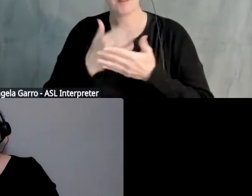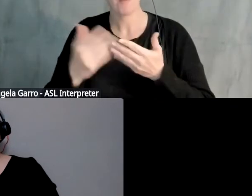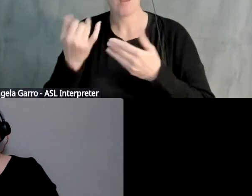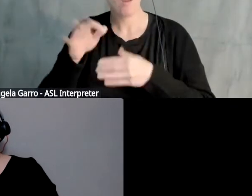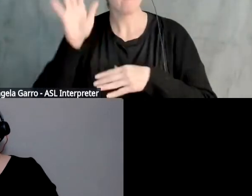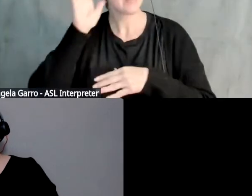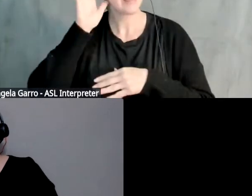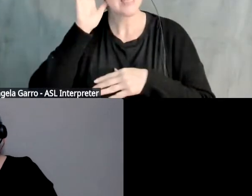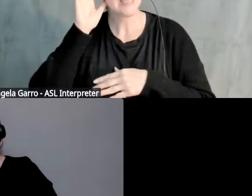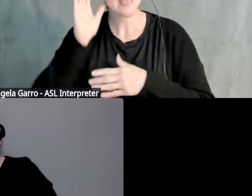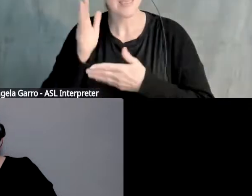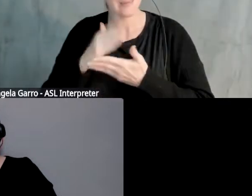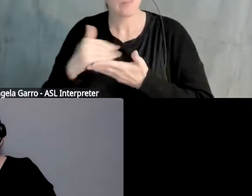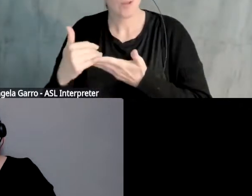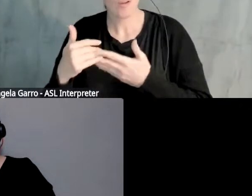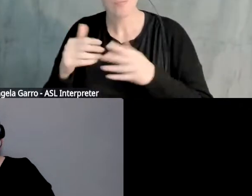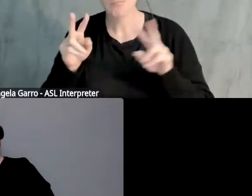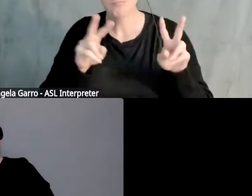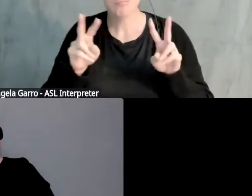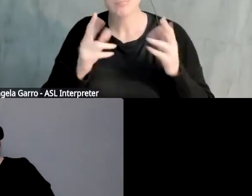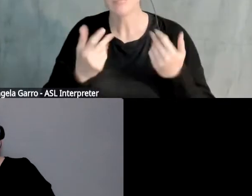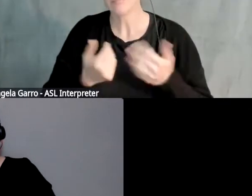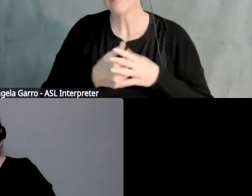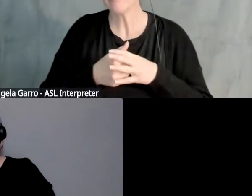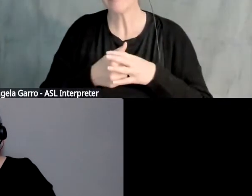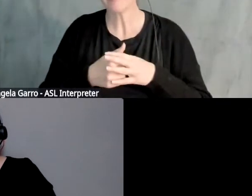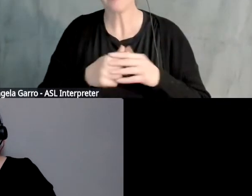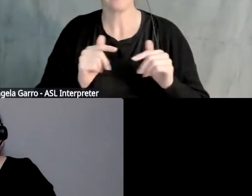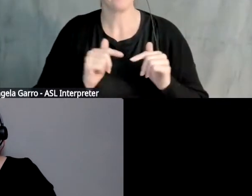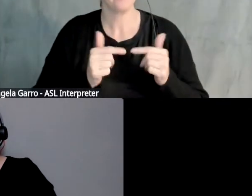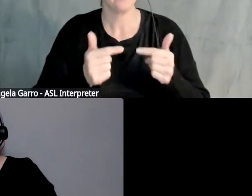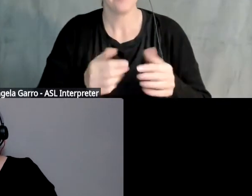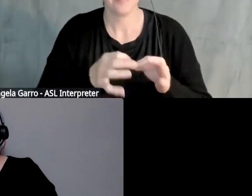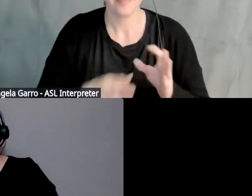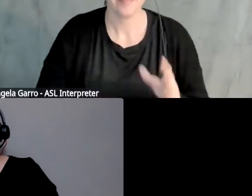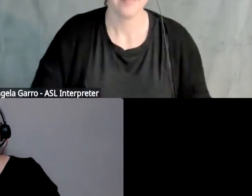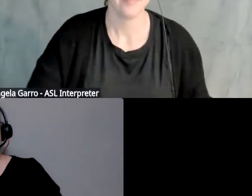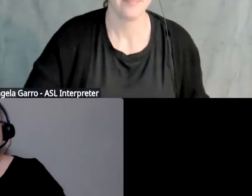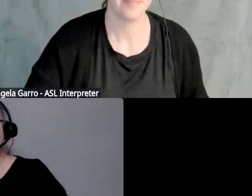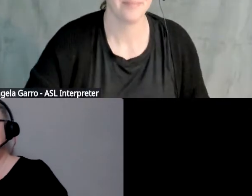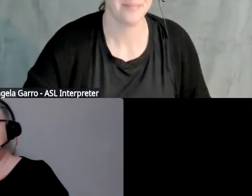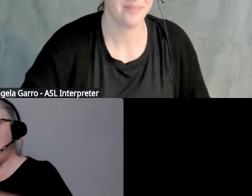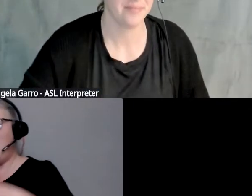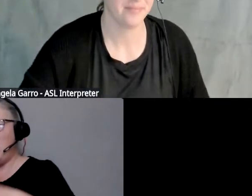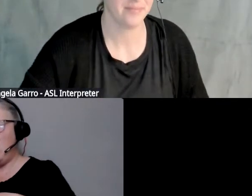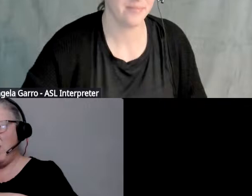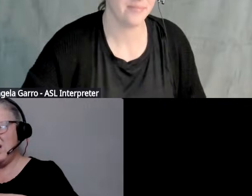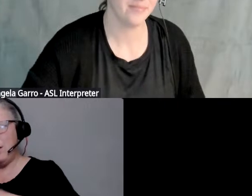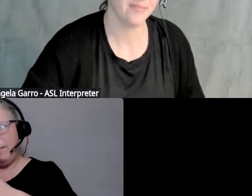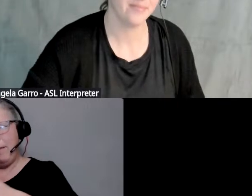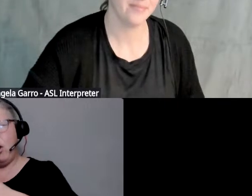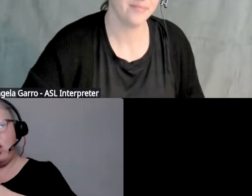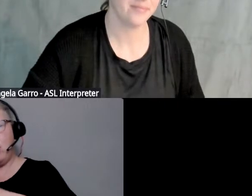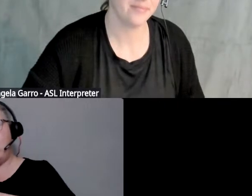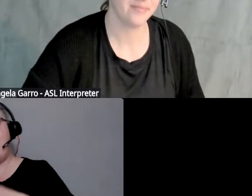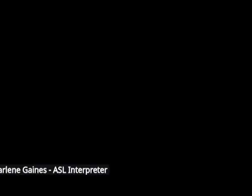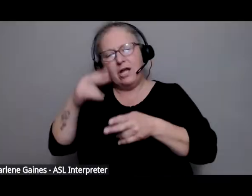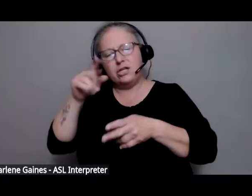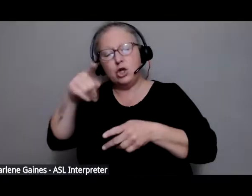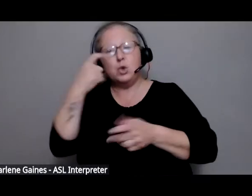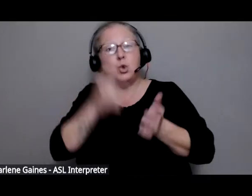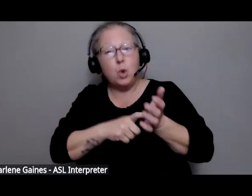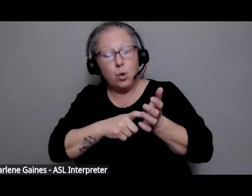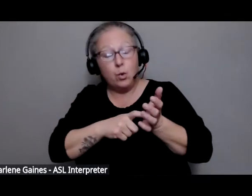aspect. I had one quick question. I remember earlier you mentioned that you